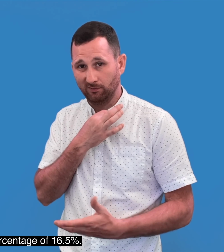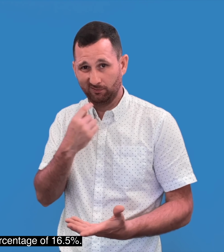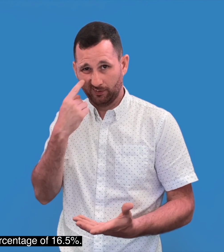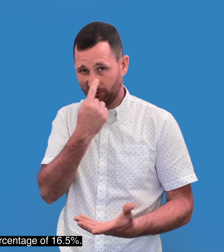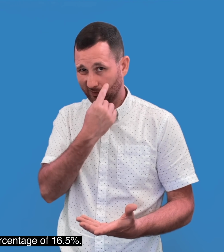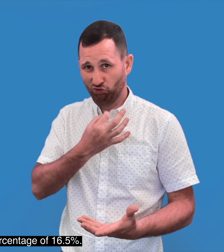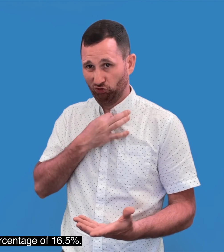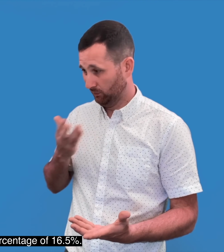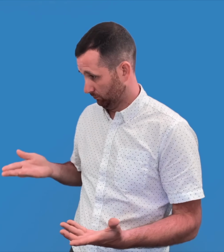16.5%.